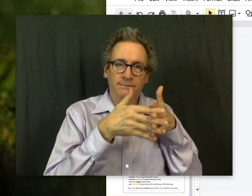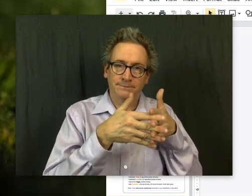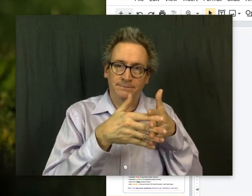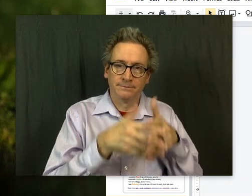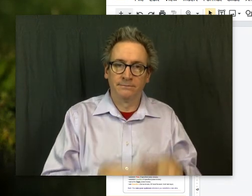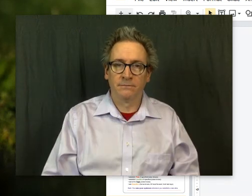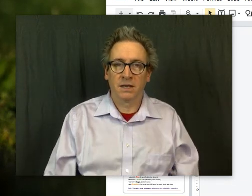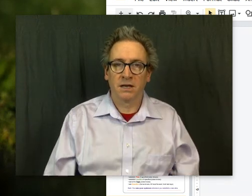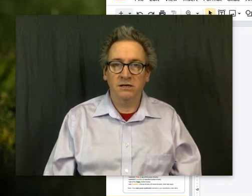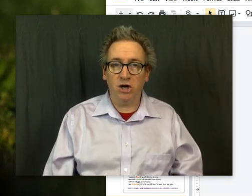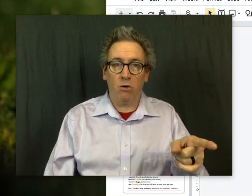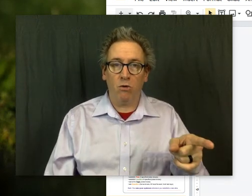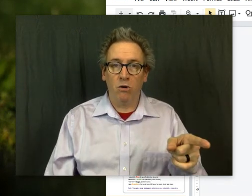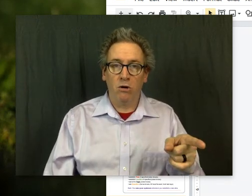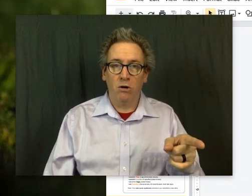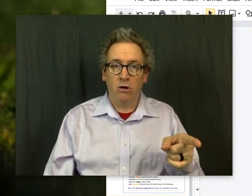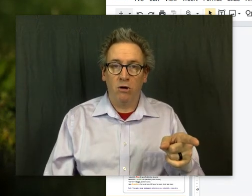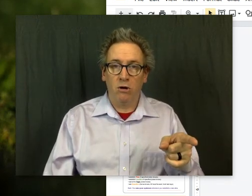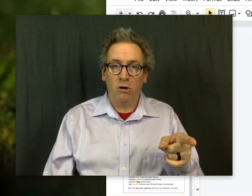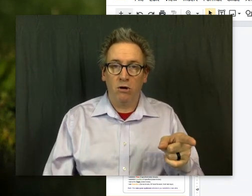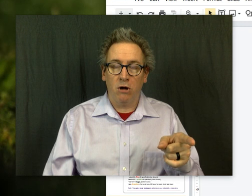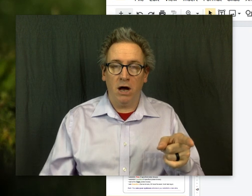America. So